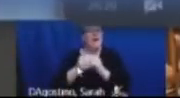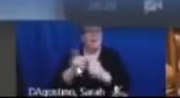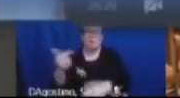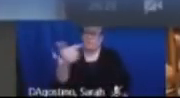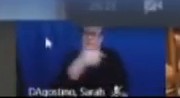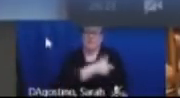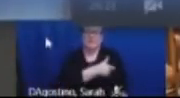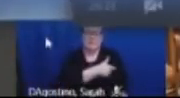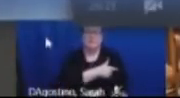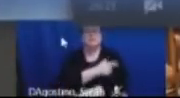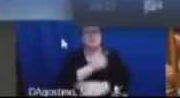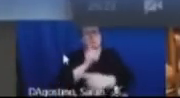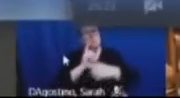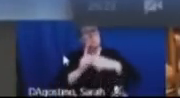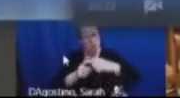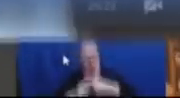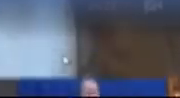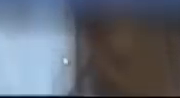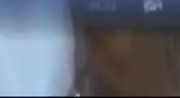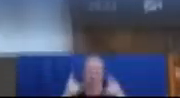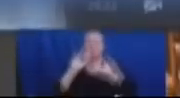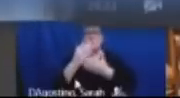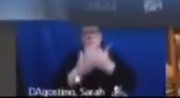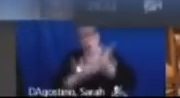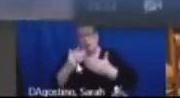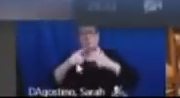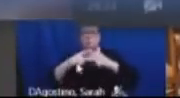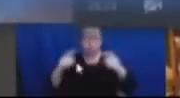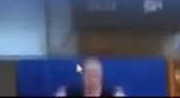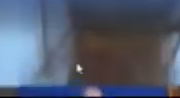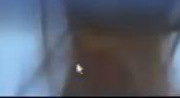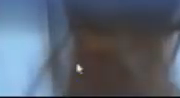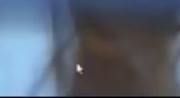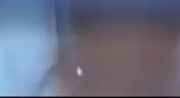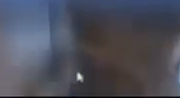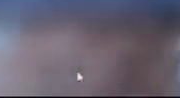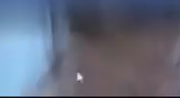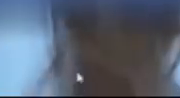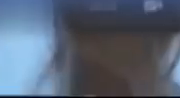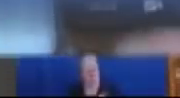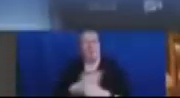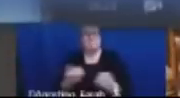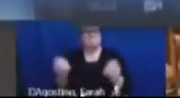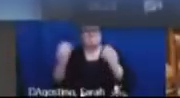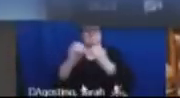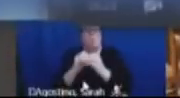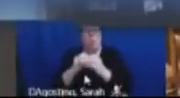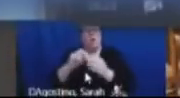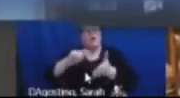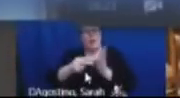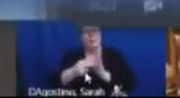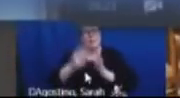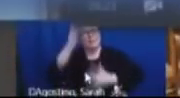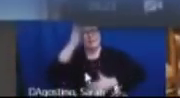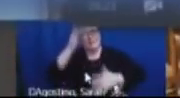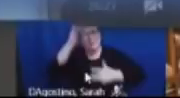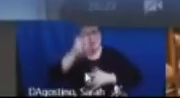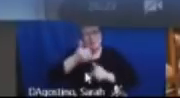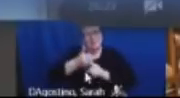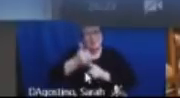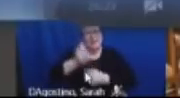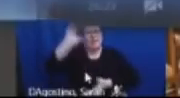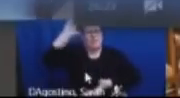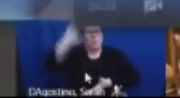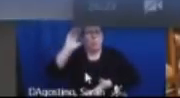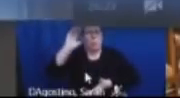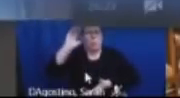we have. And the more individuals who get vaccinated, the less virus that's going to circulate in